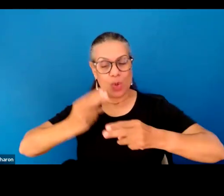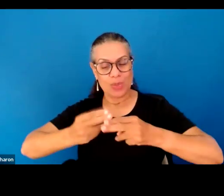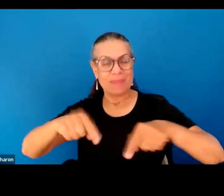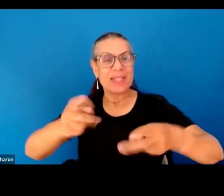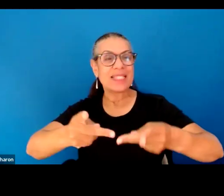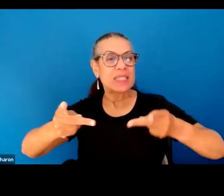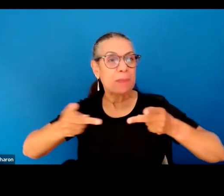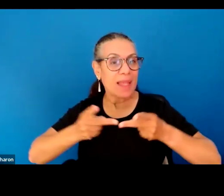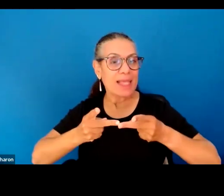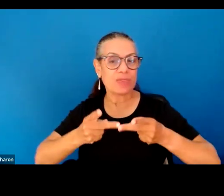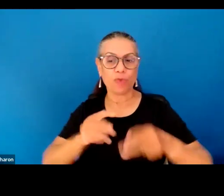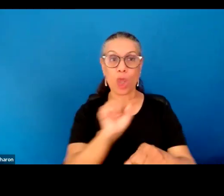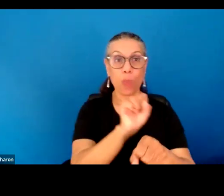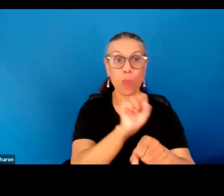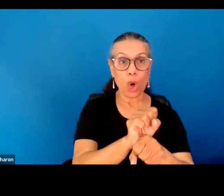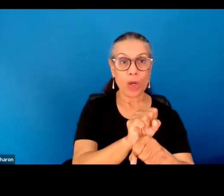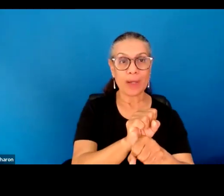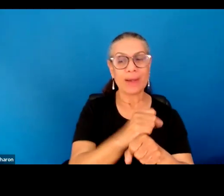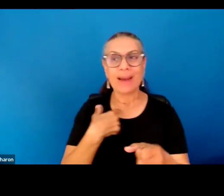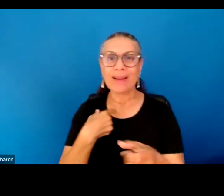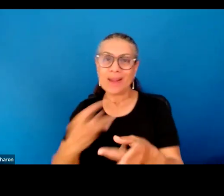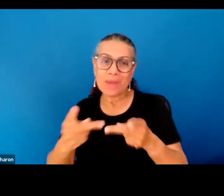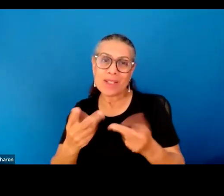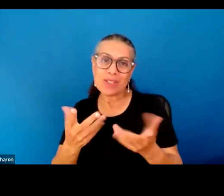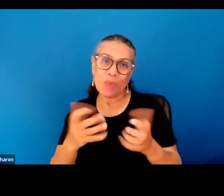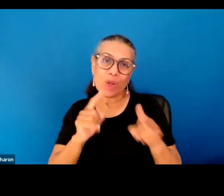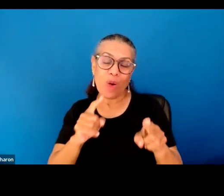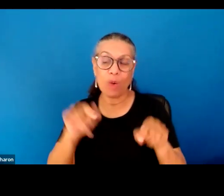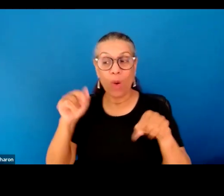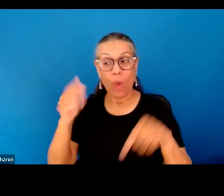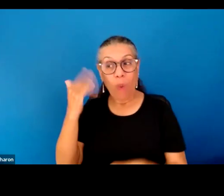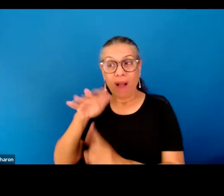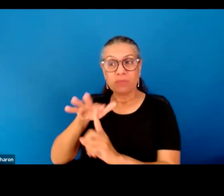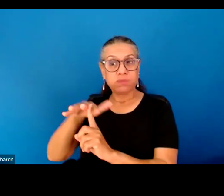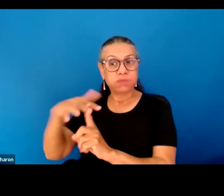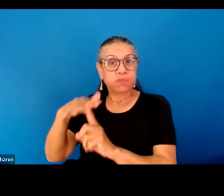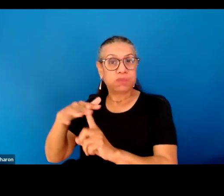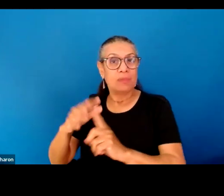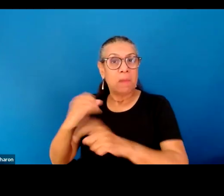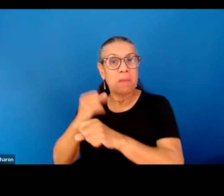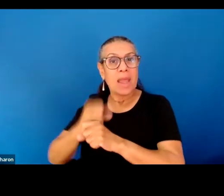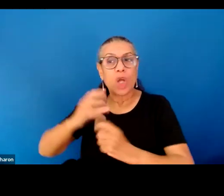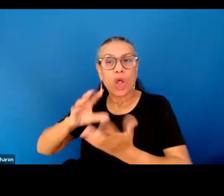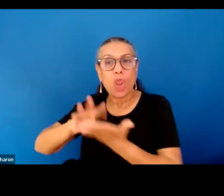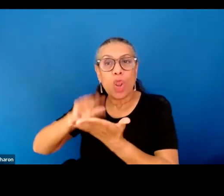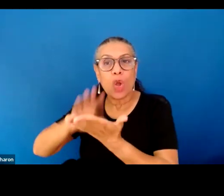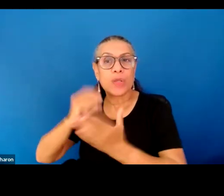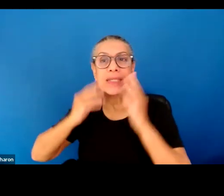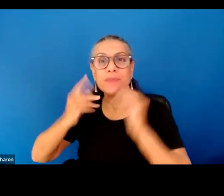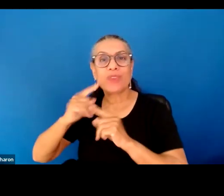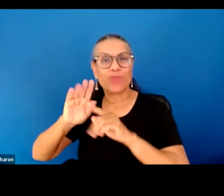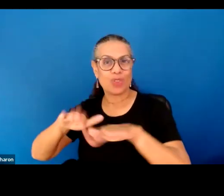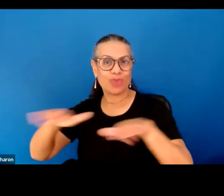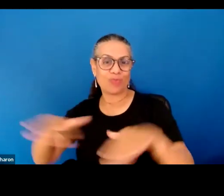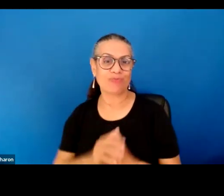work, because we know that it's the work that they do daily to create positive and productive learning experiences for our